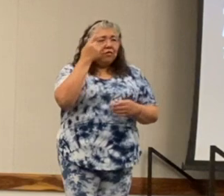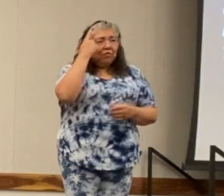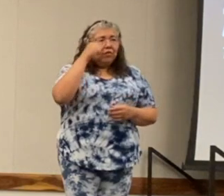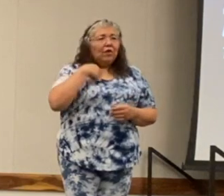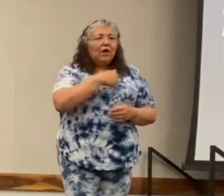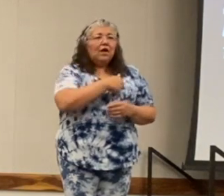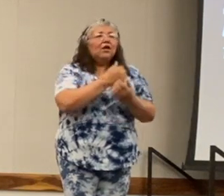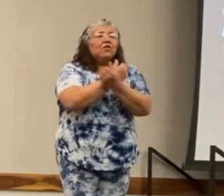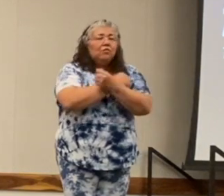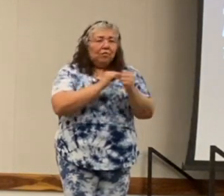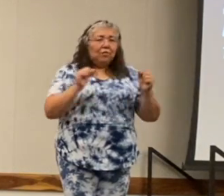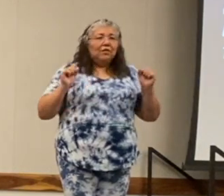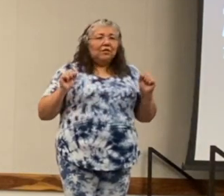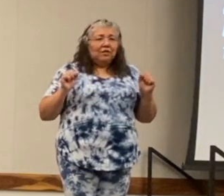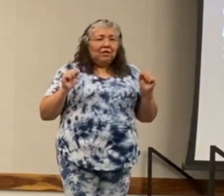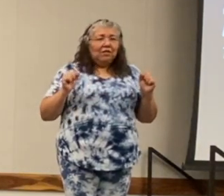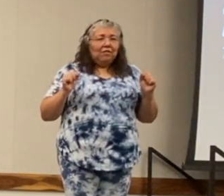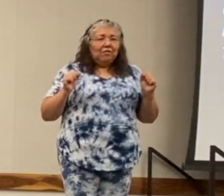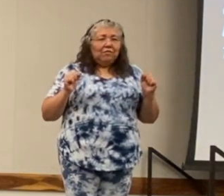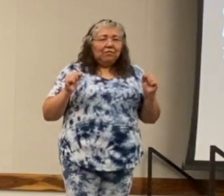are being saved."